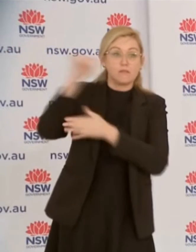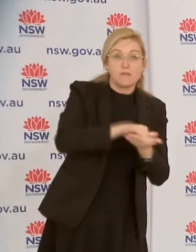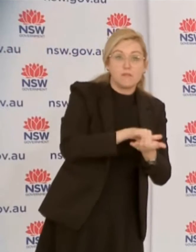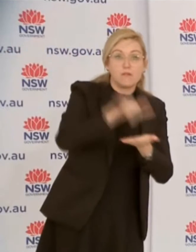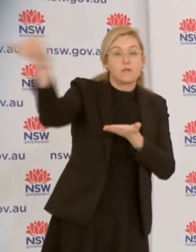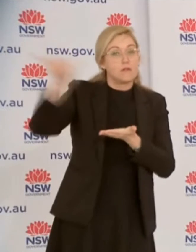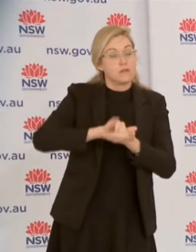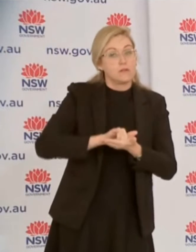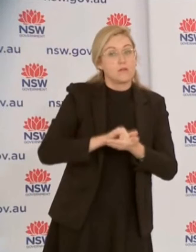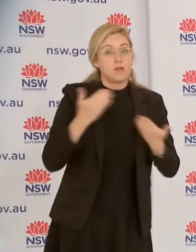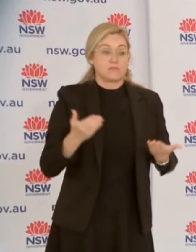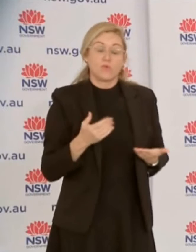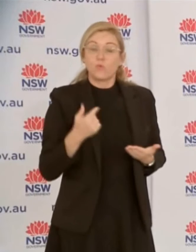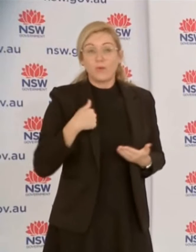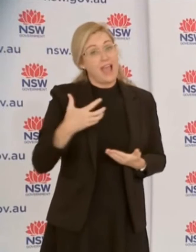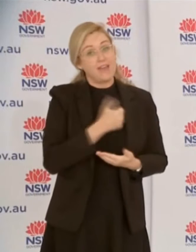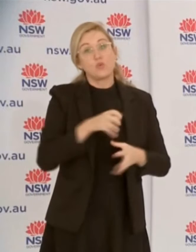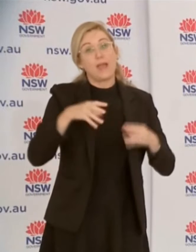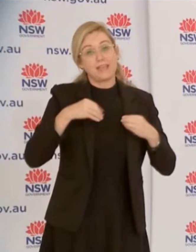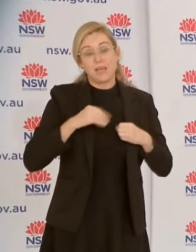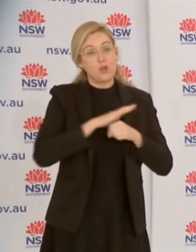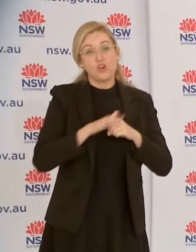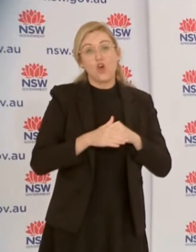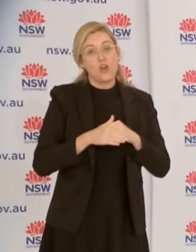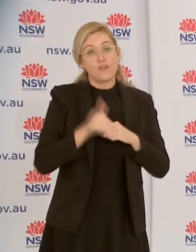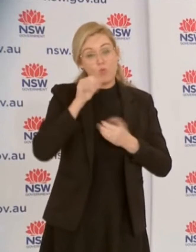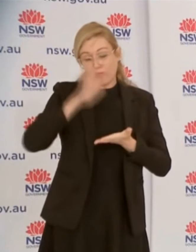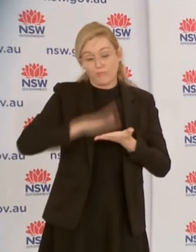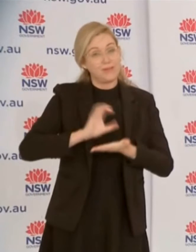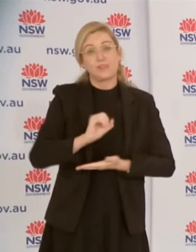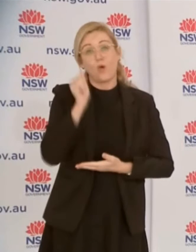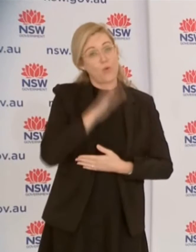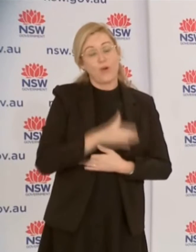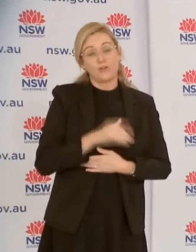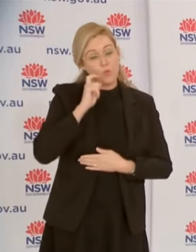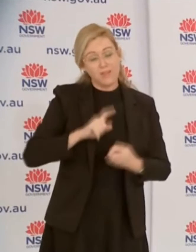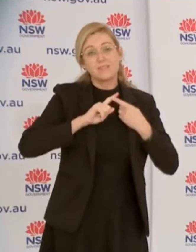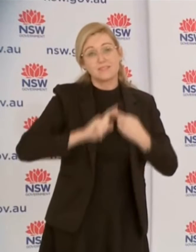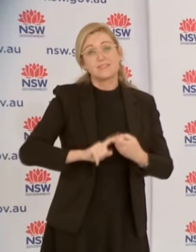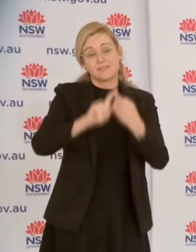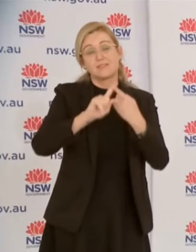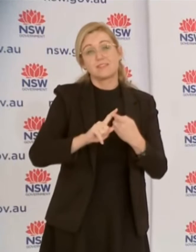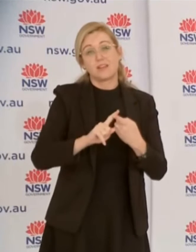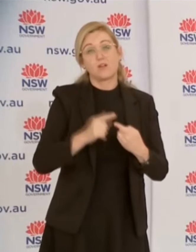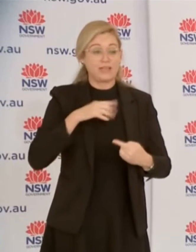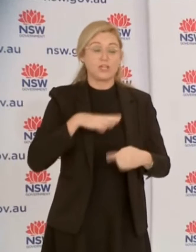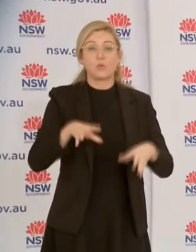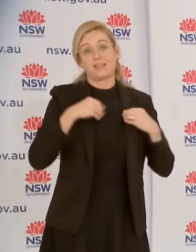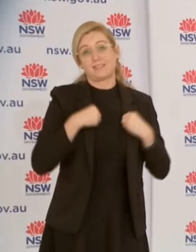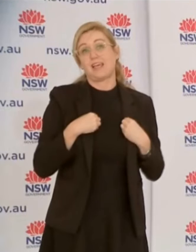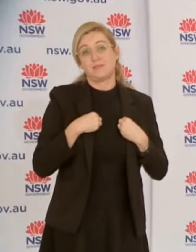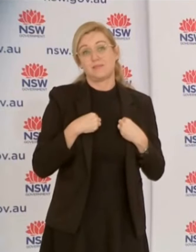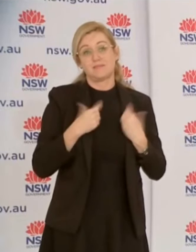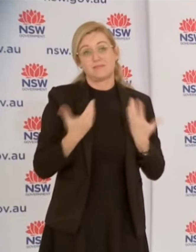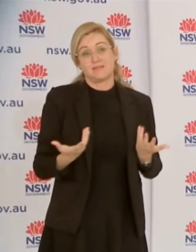reality. It's not an option. And any state premier who thinks it's an option, unfortunately, is not considering what the real world experience is.